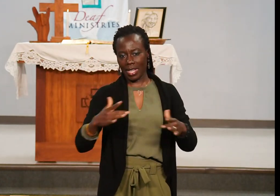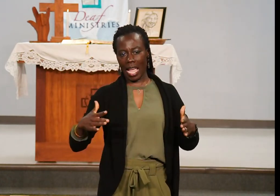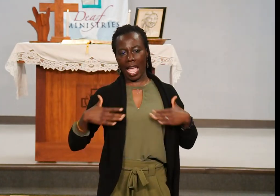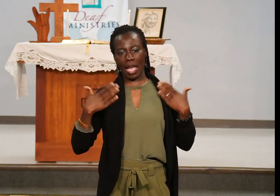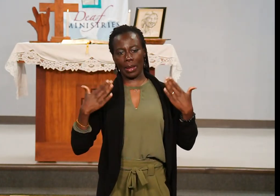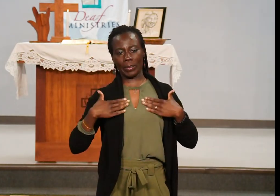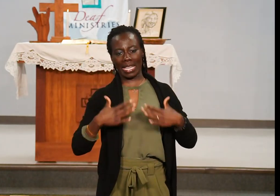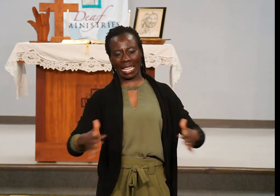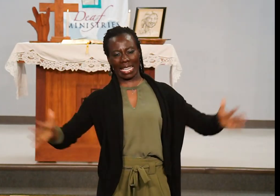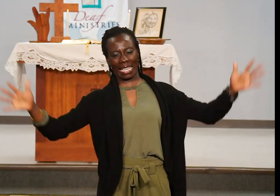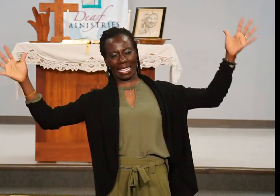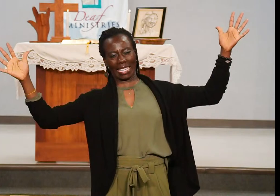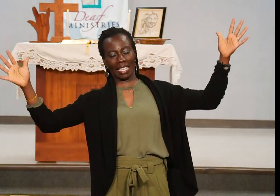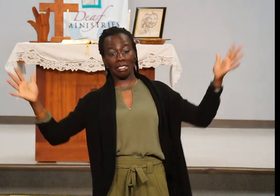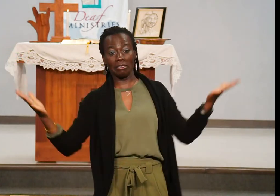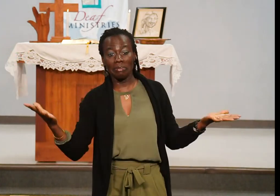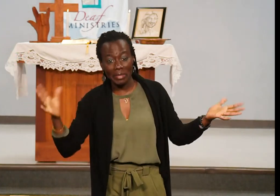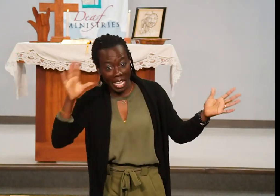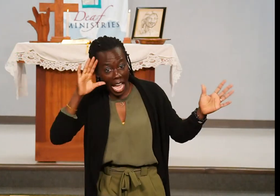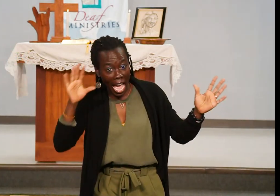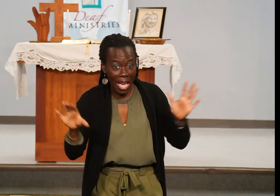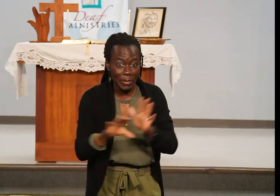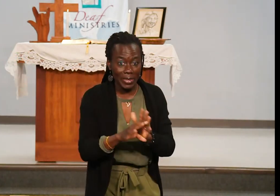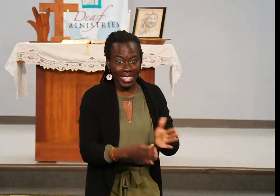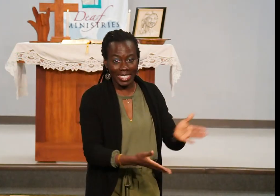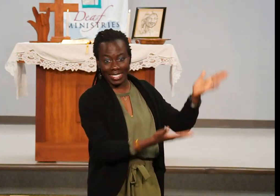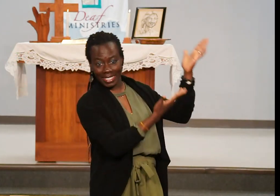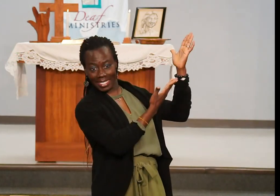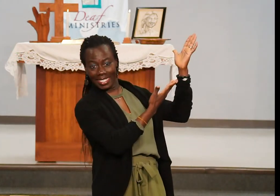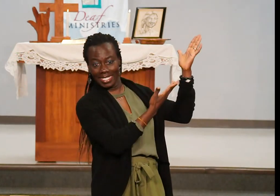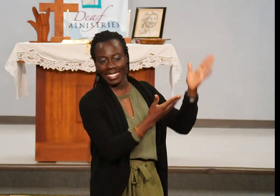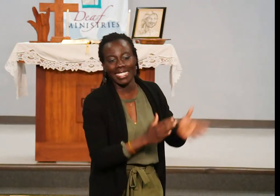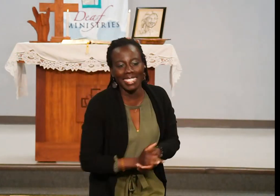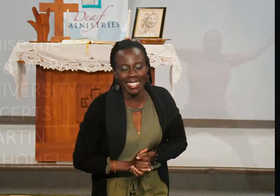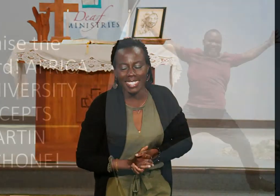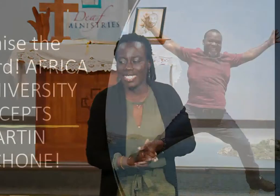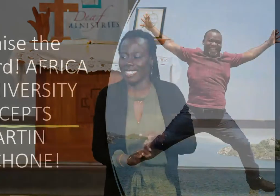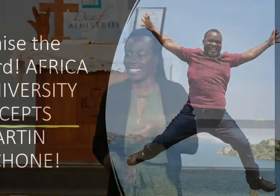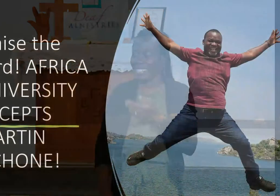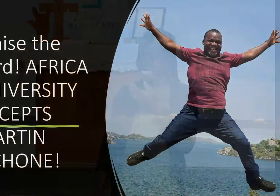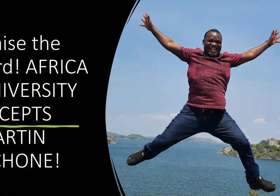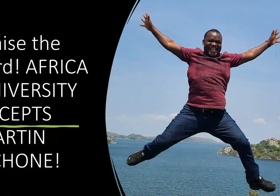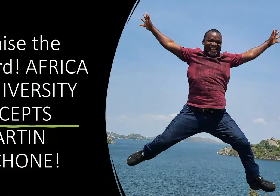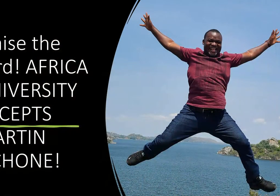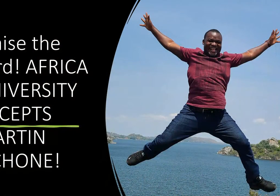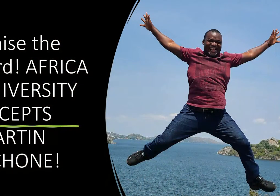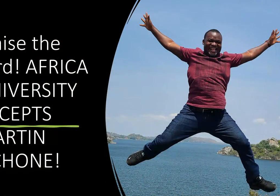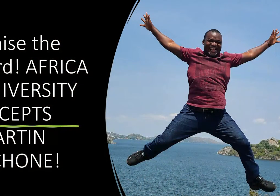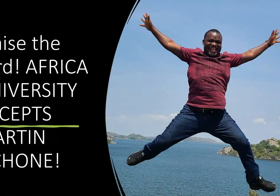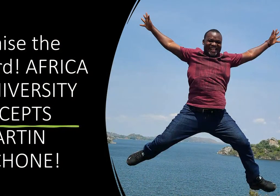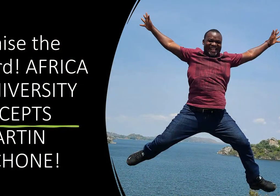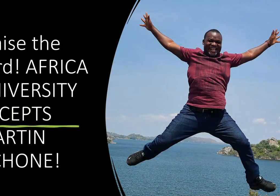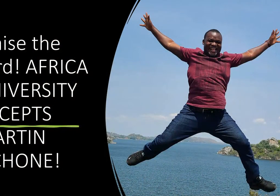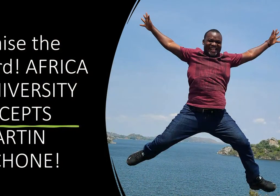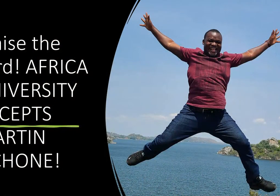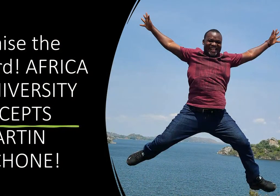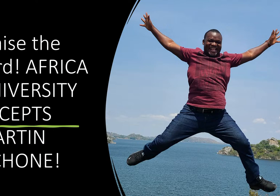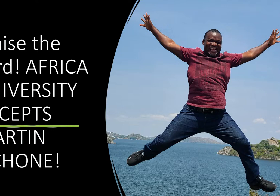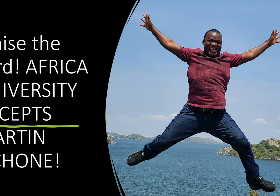And he is from Zambia, and we can see how excited he is. That's